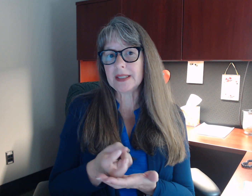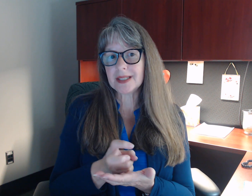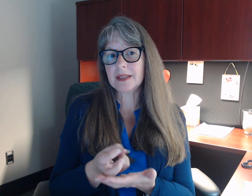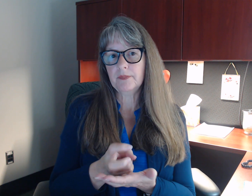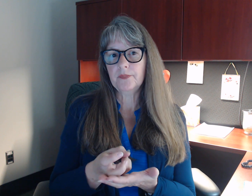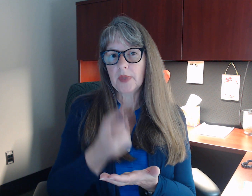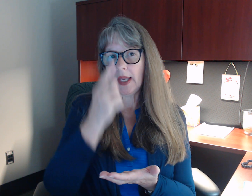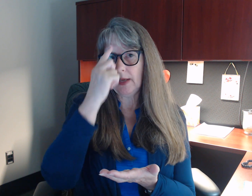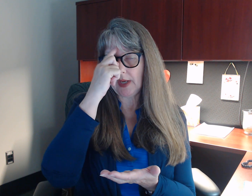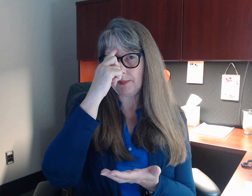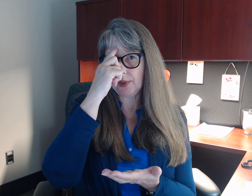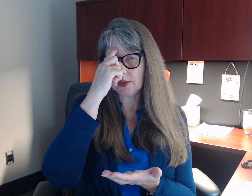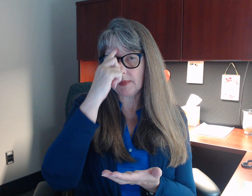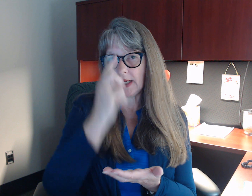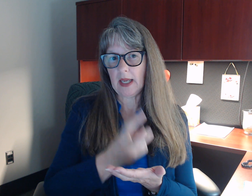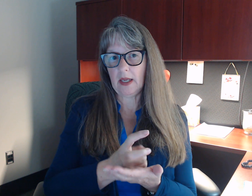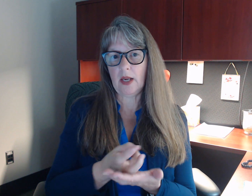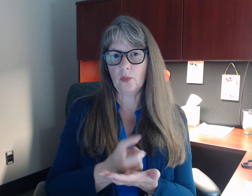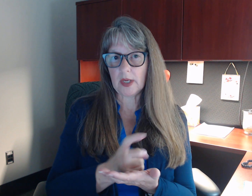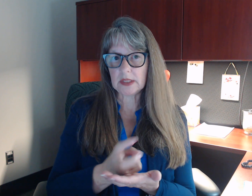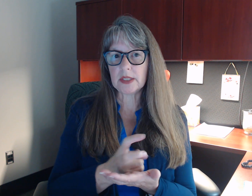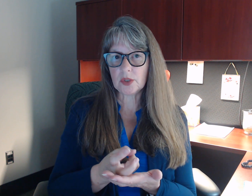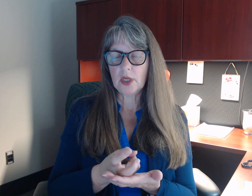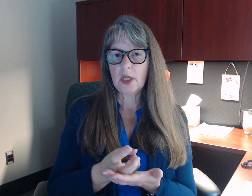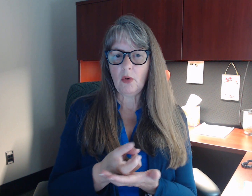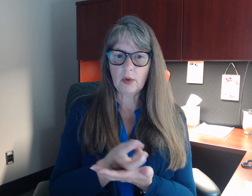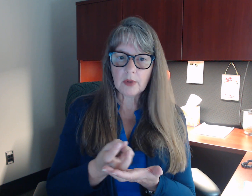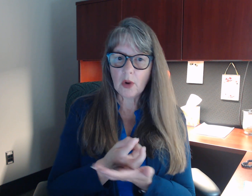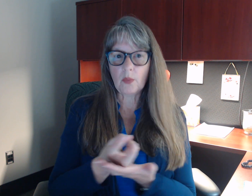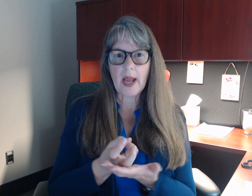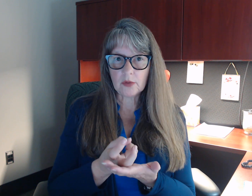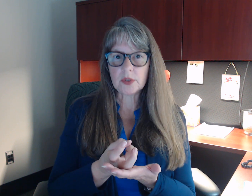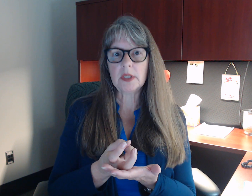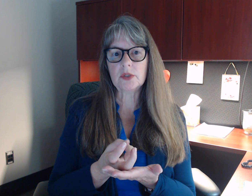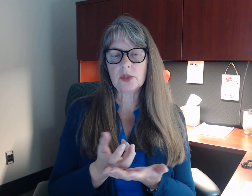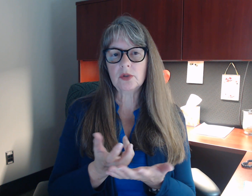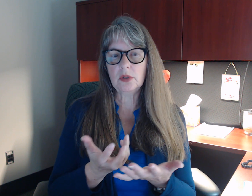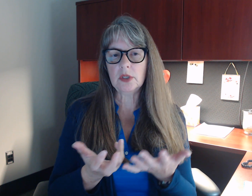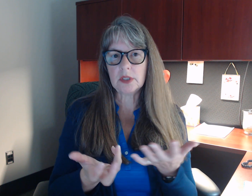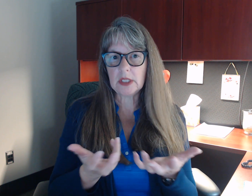restless, and when I put it to my head and restless or around, it's seizure.